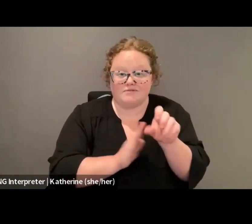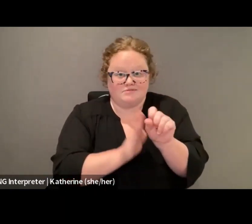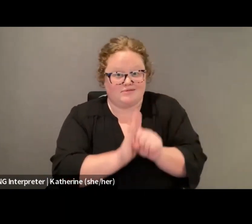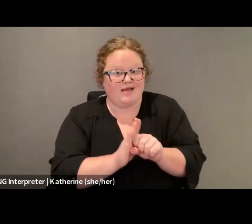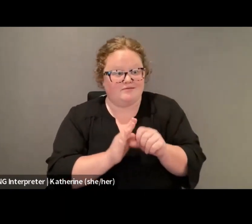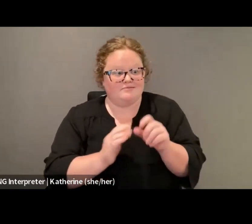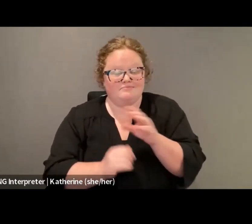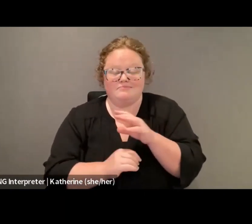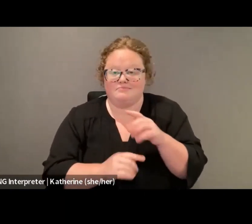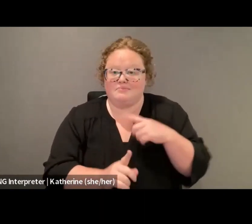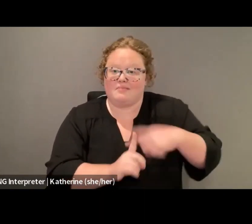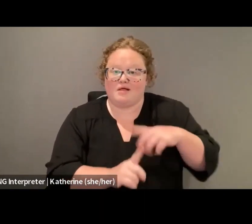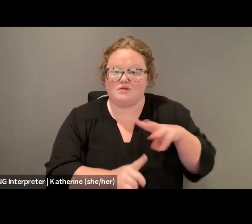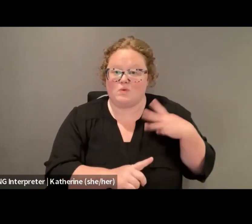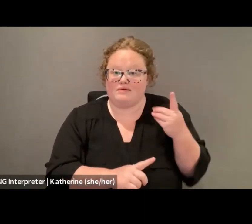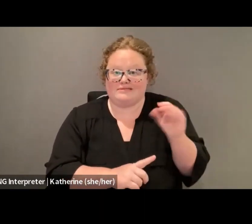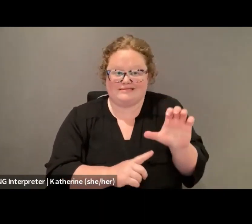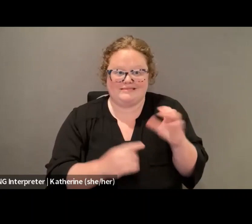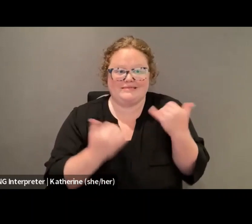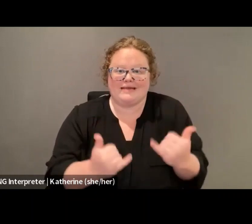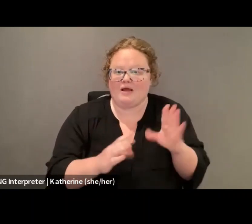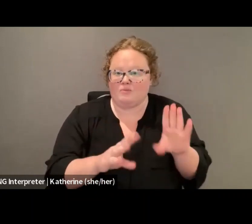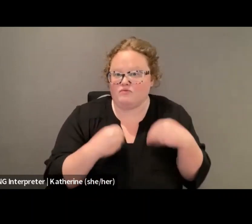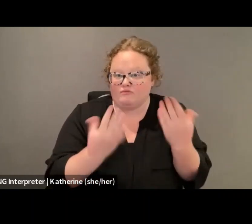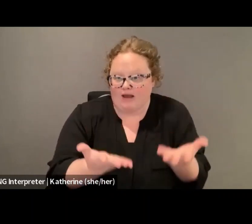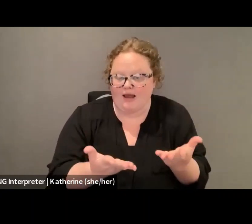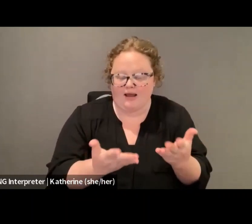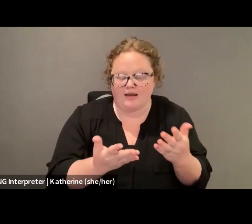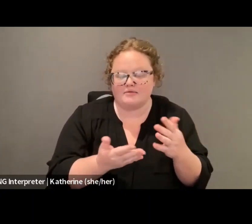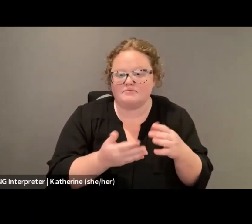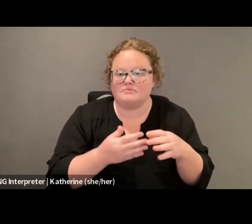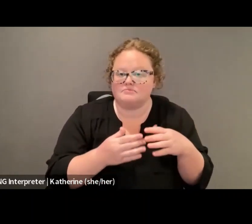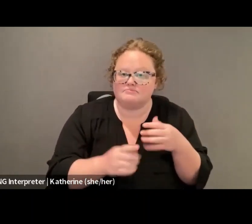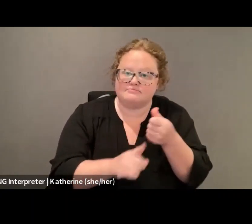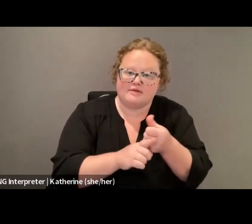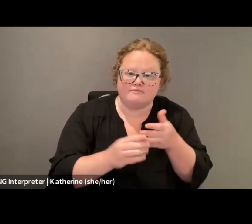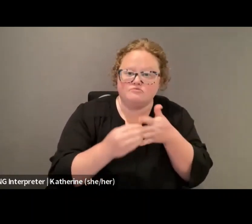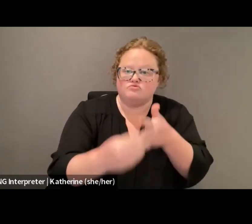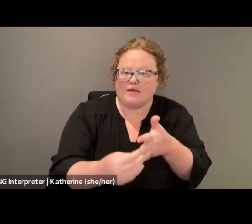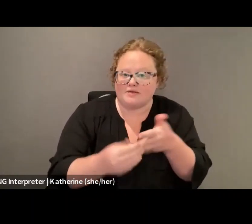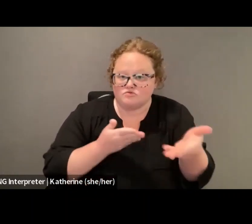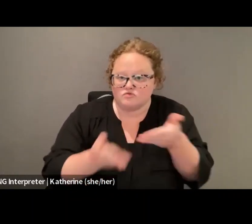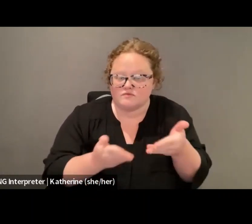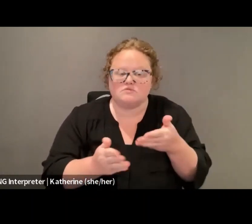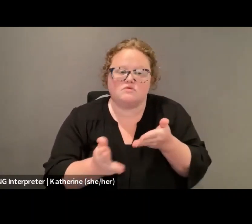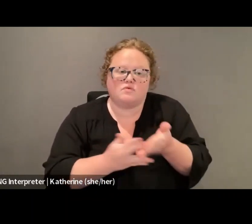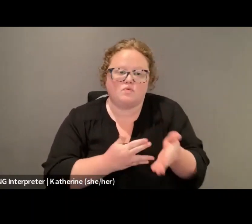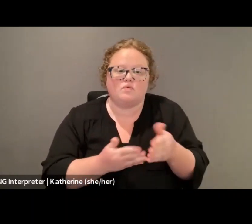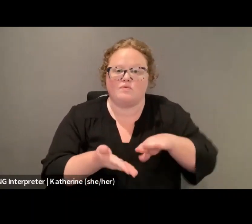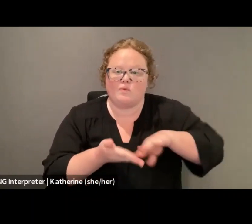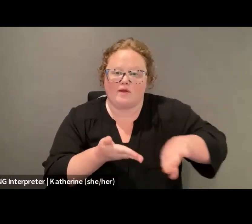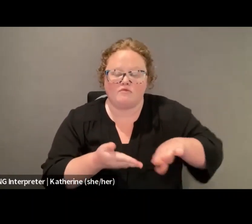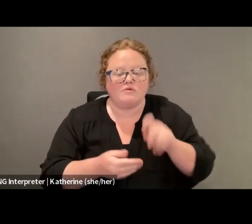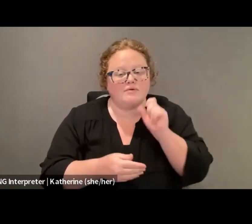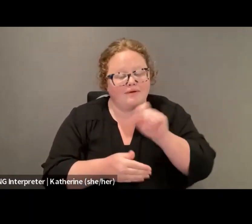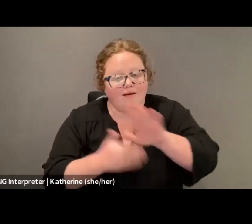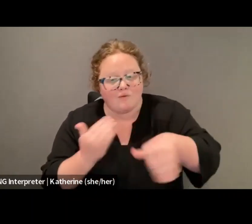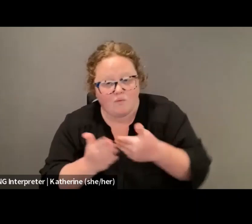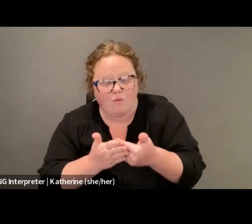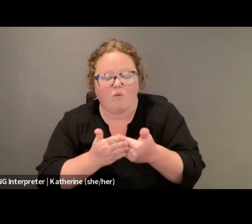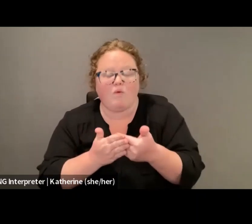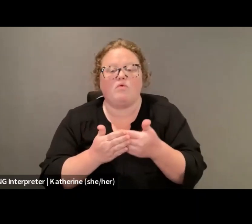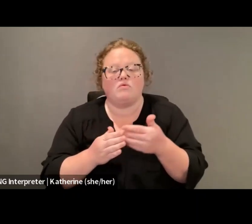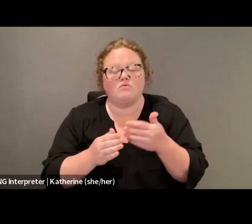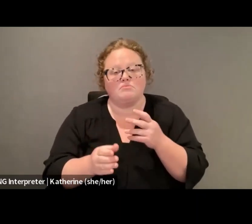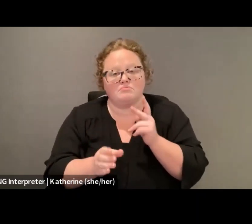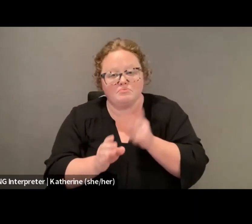offer participant-directed services through the 1915C waiver. So not all participant-directed services are offered through waivers. There are